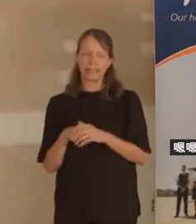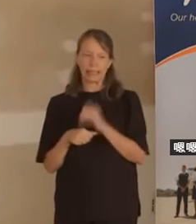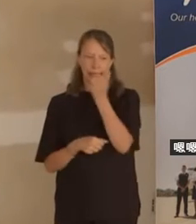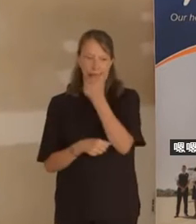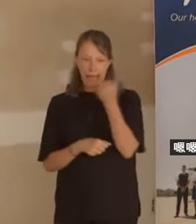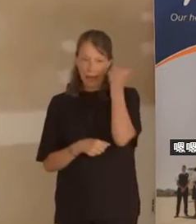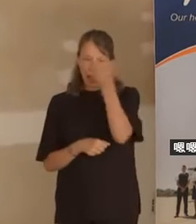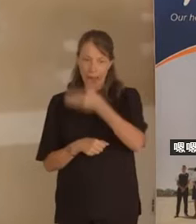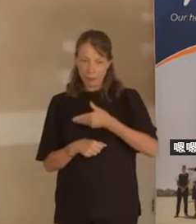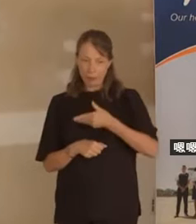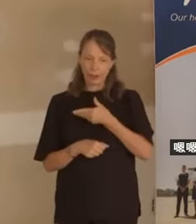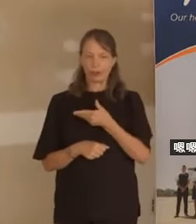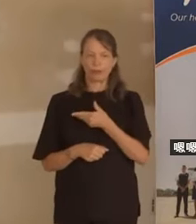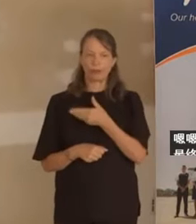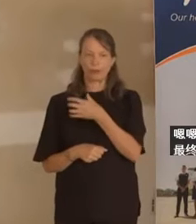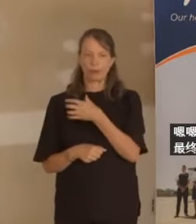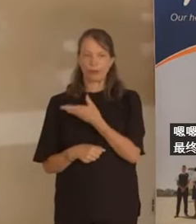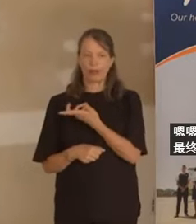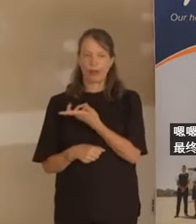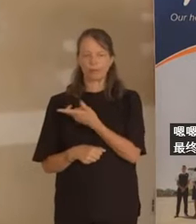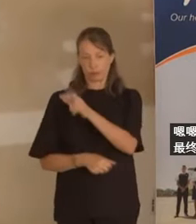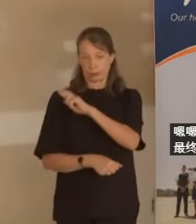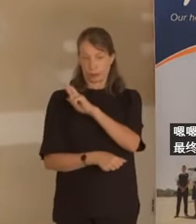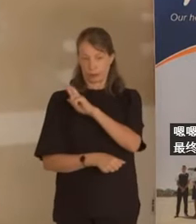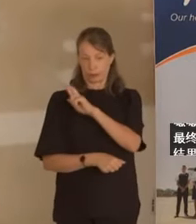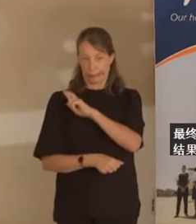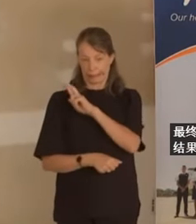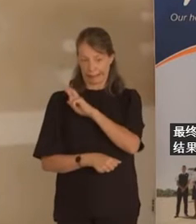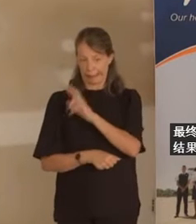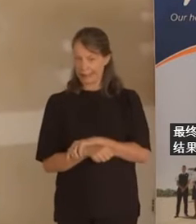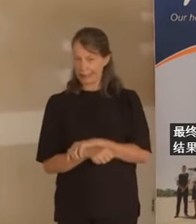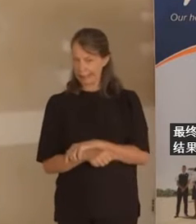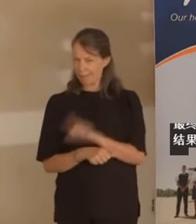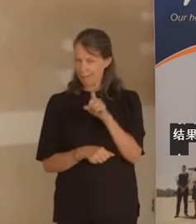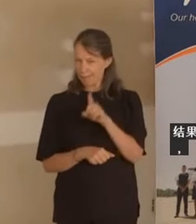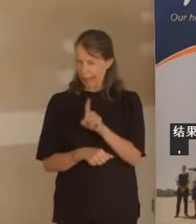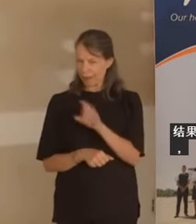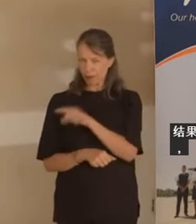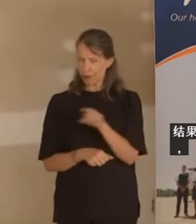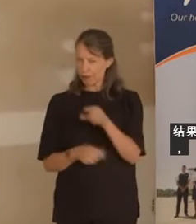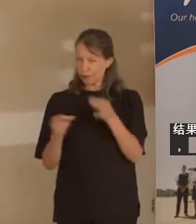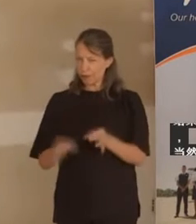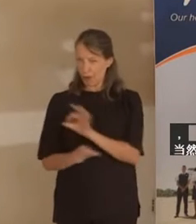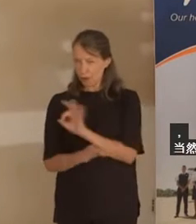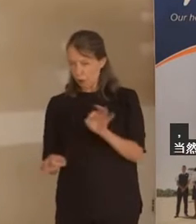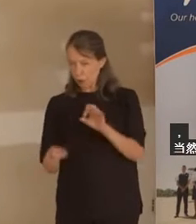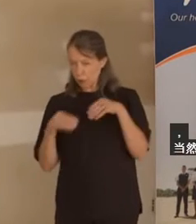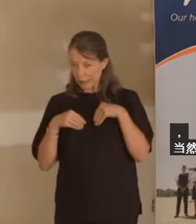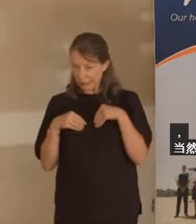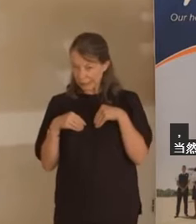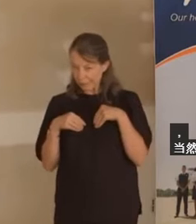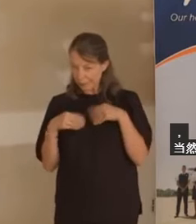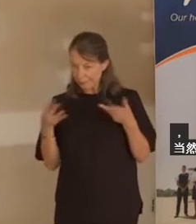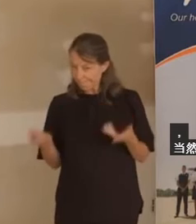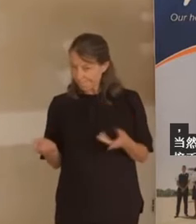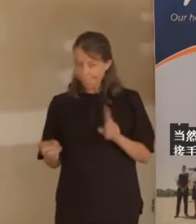Indigenous Affairs over the next period? Well, ultimately I'm focused on the outcome. And sure, yeah, I certainly considered taking